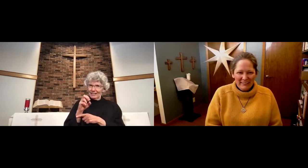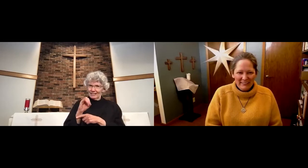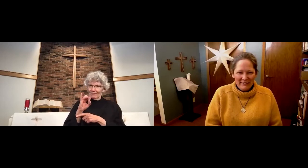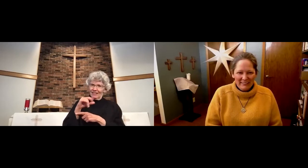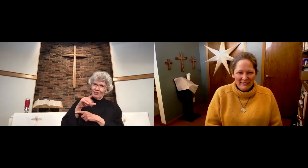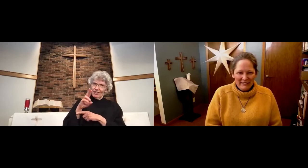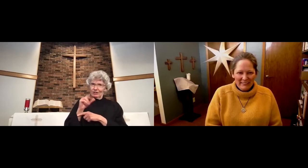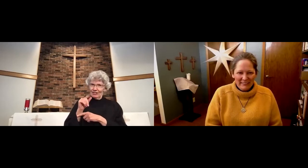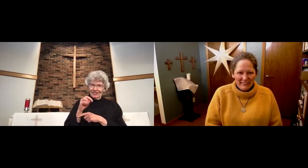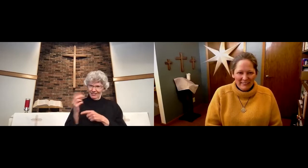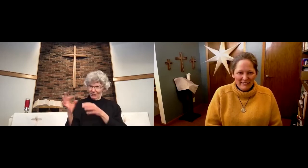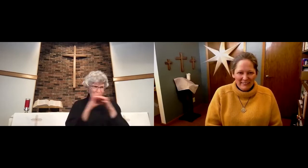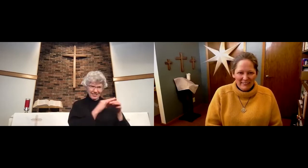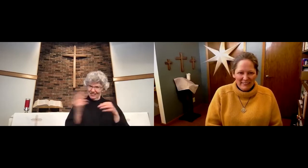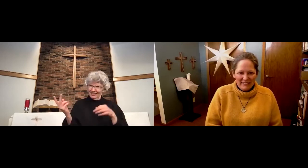Day.